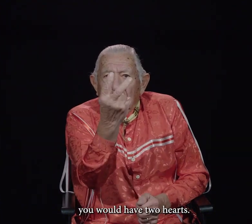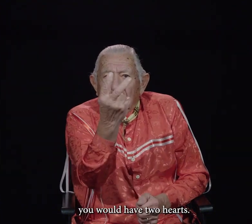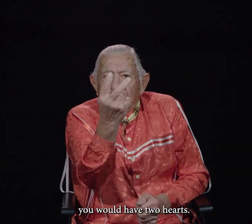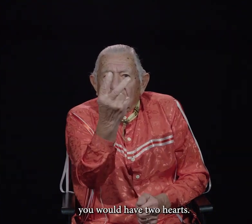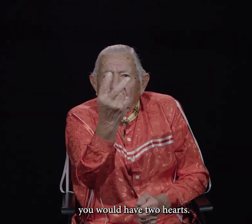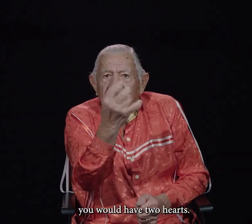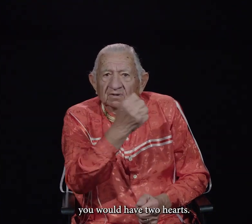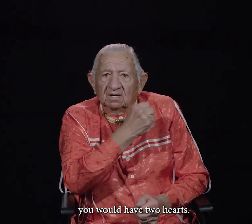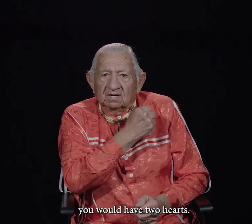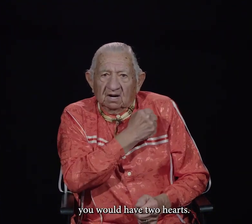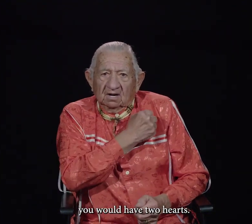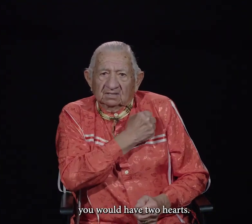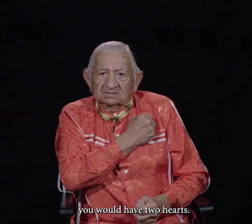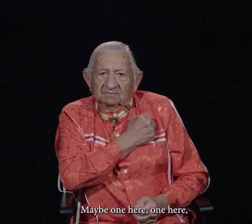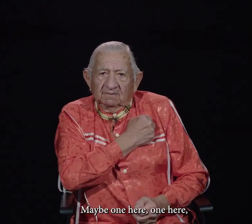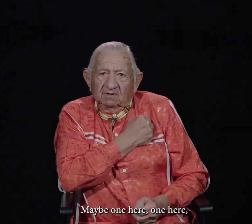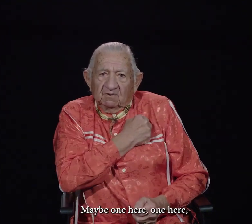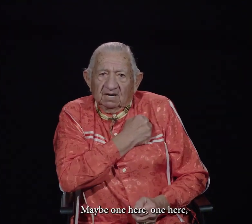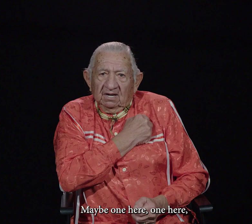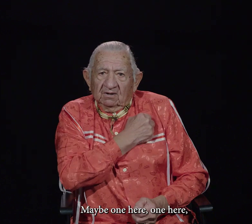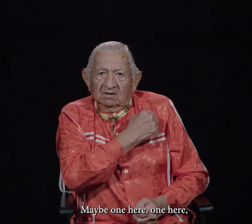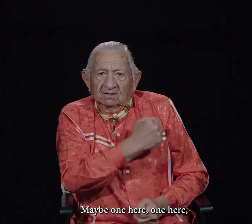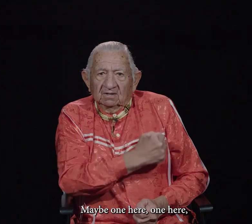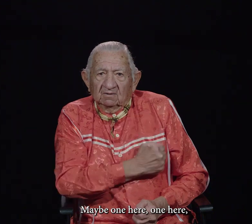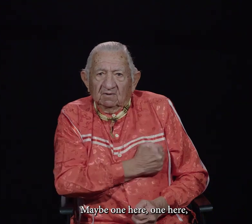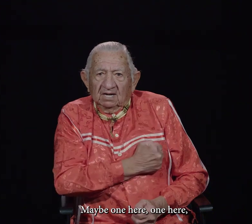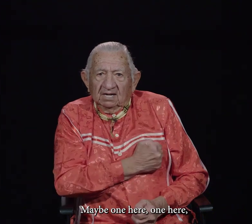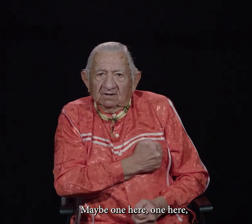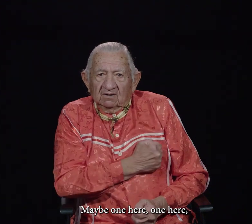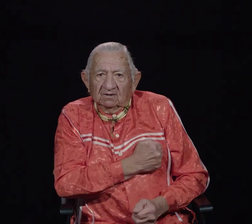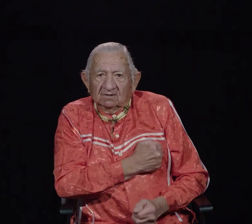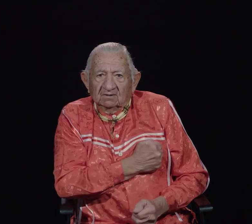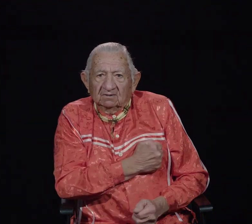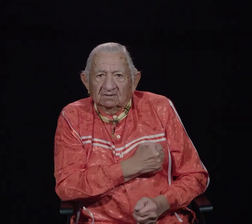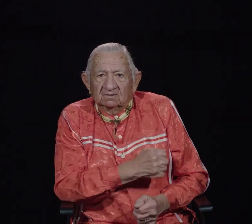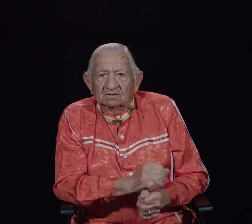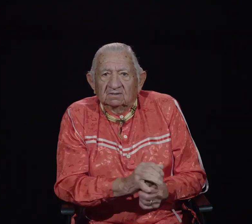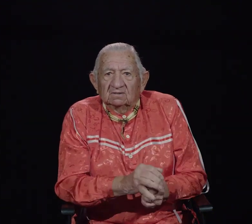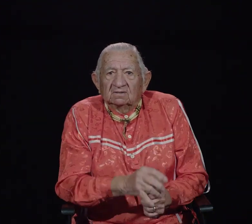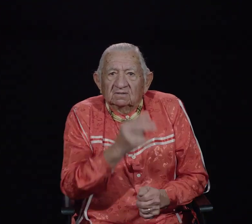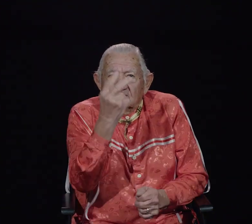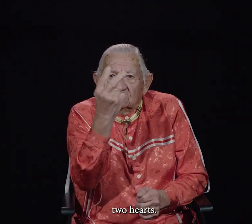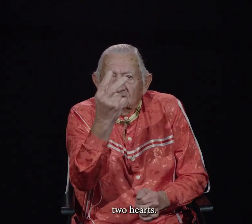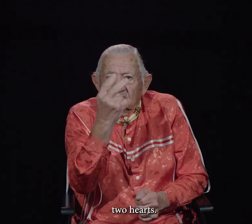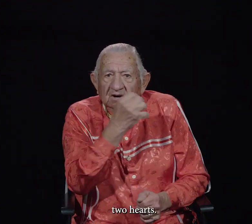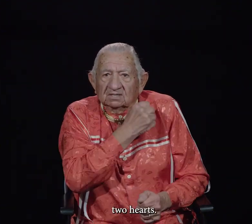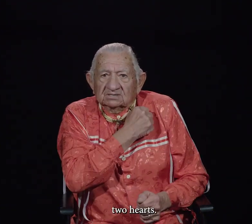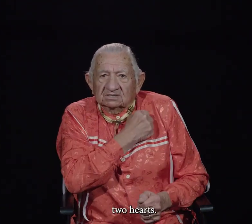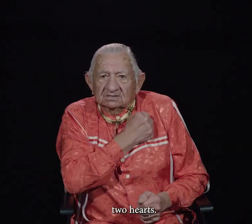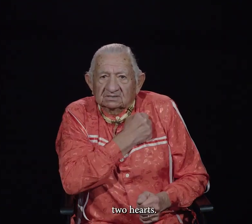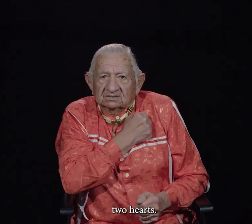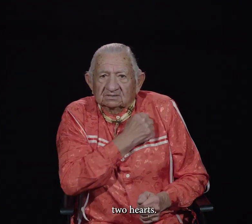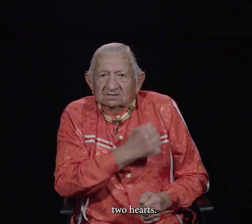have two hearts, maybe one here, one here. Two hearts.